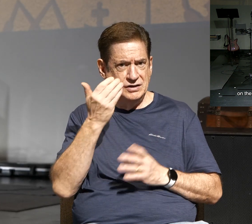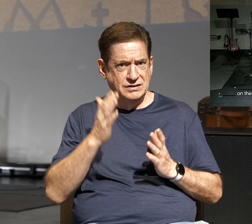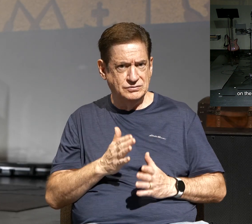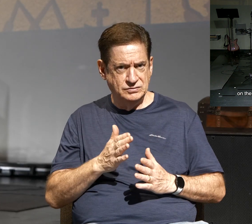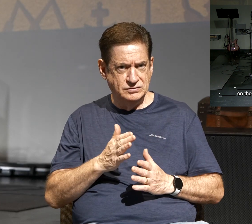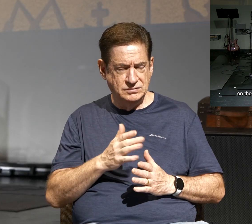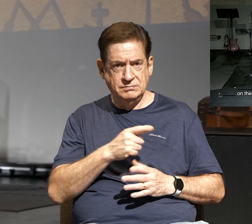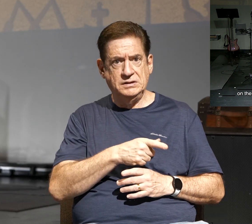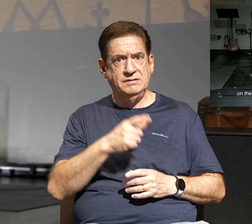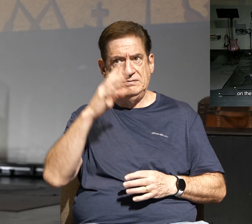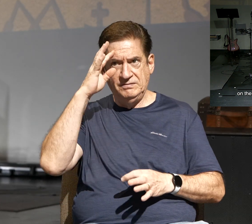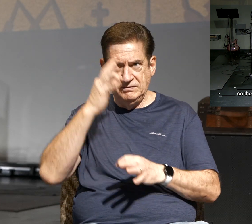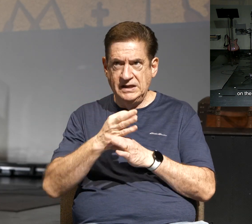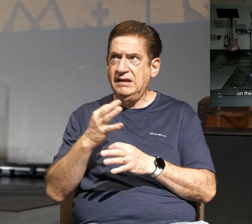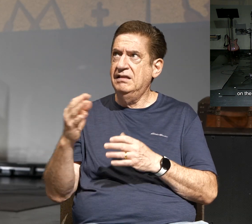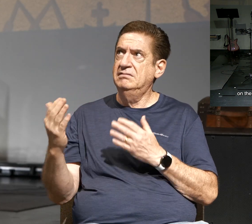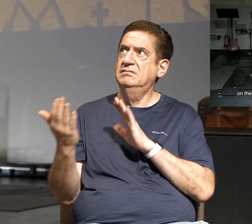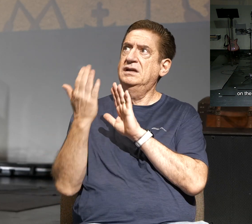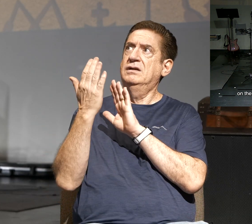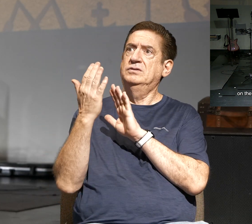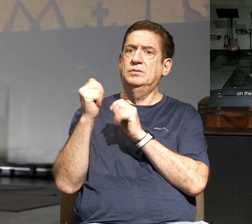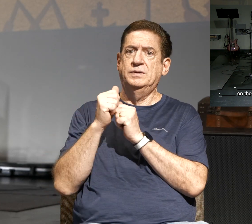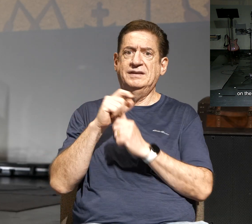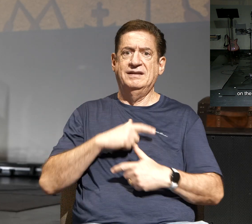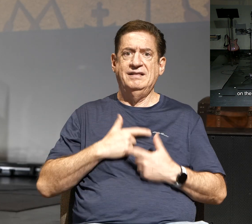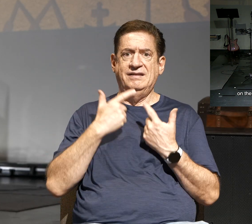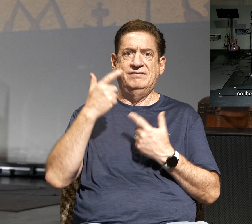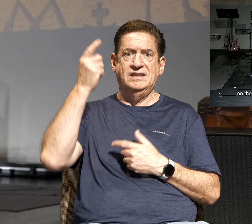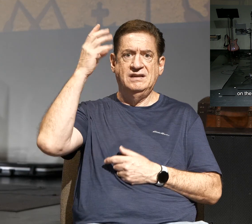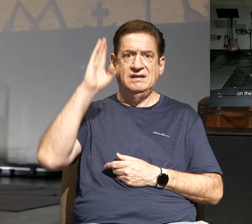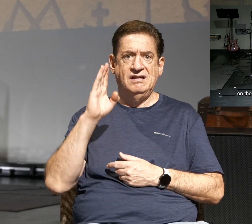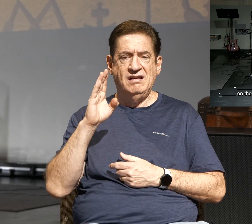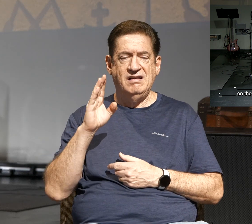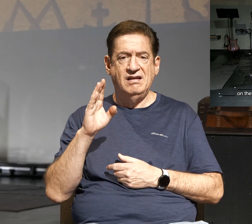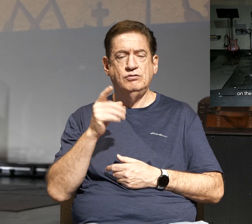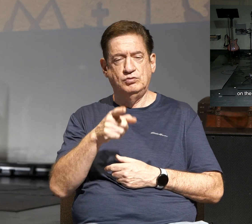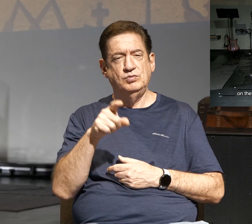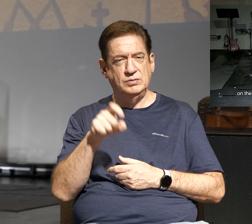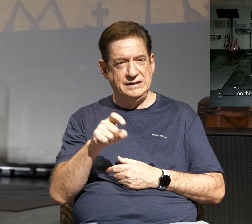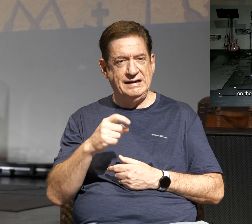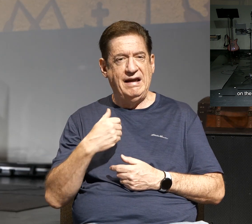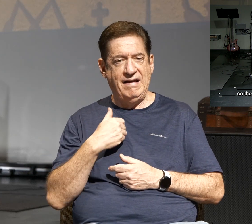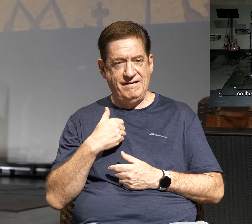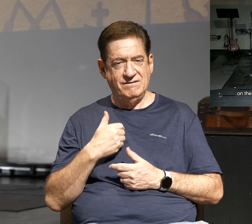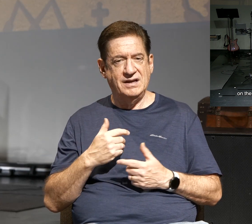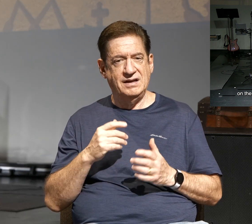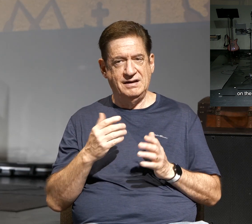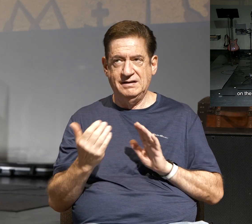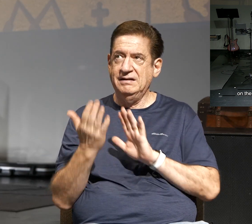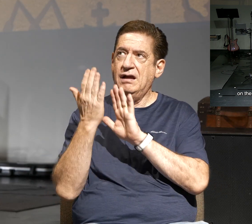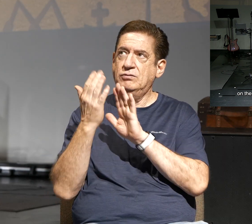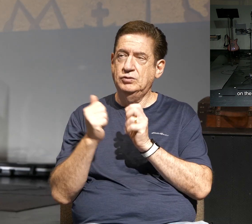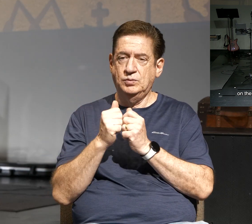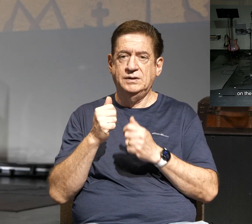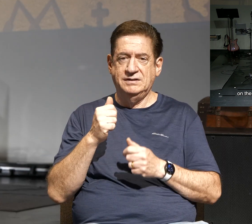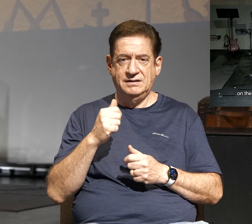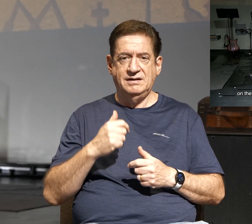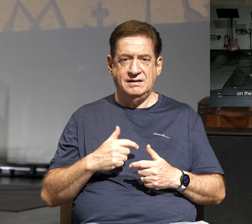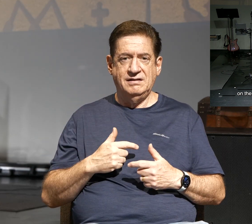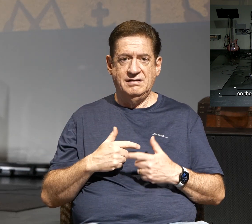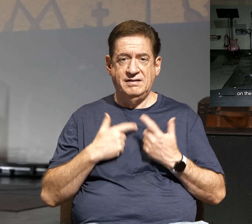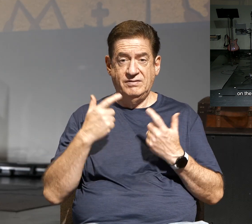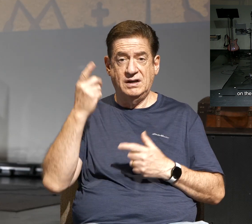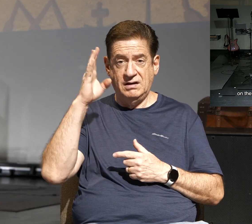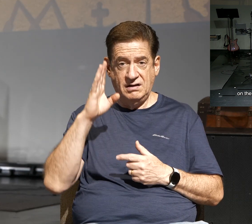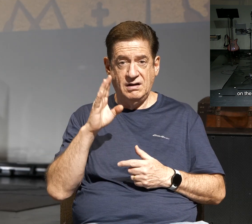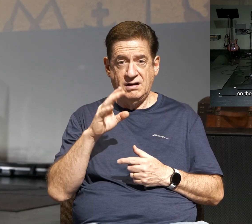an encounter with the living God. And so you need to have an encounter with the living God. Life-changing faith, Rahab. Faith